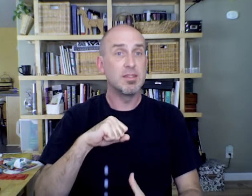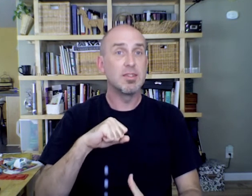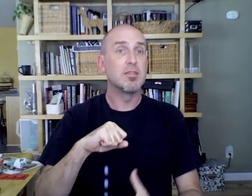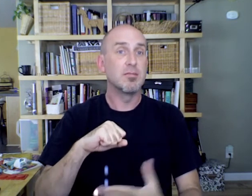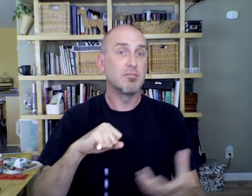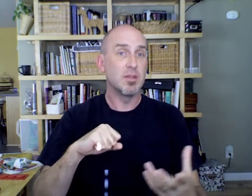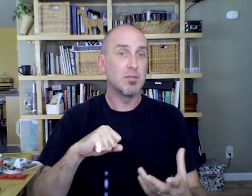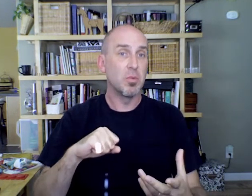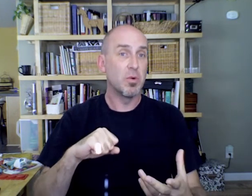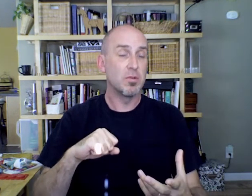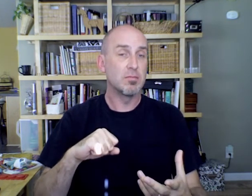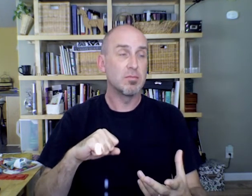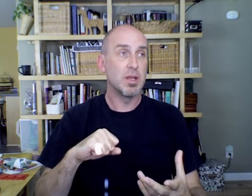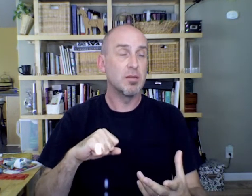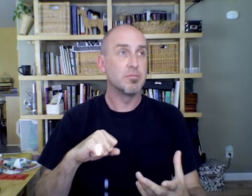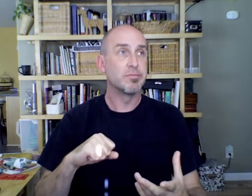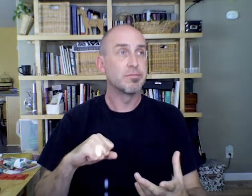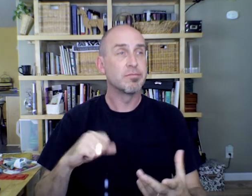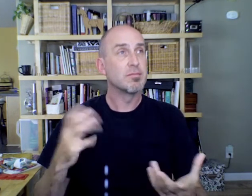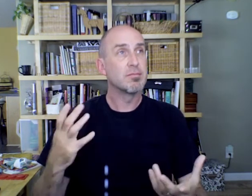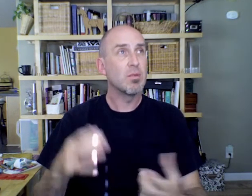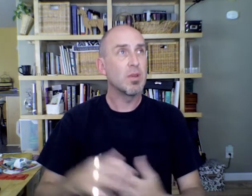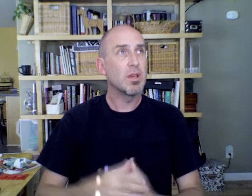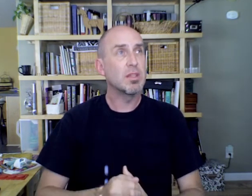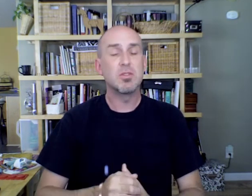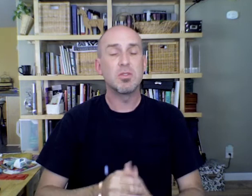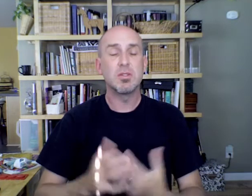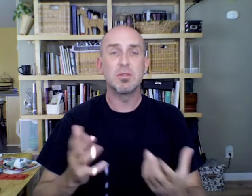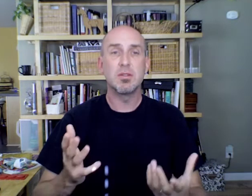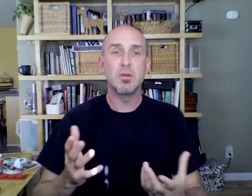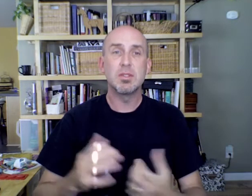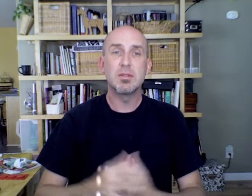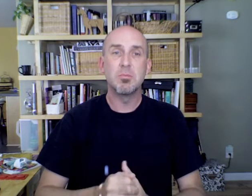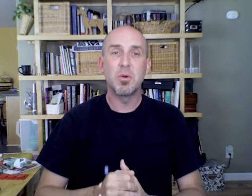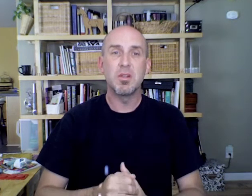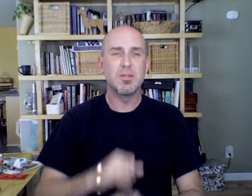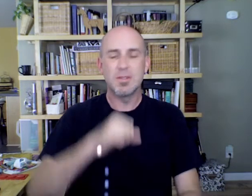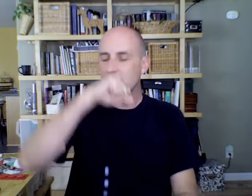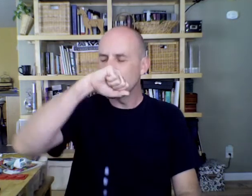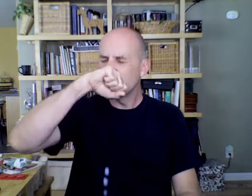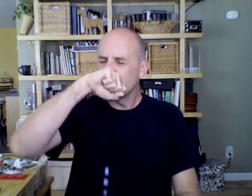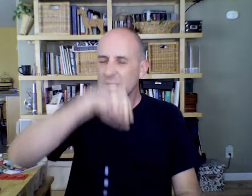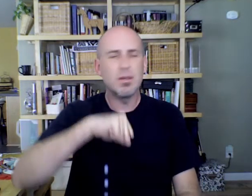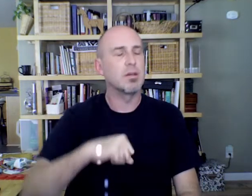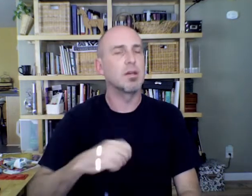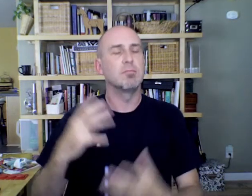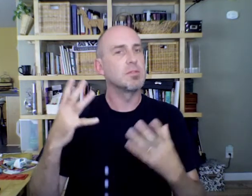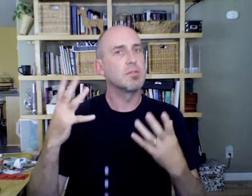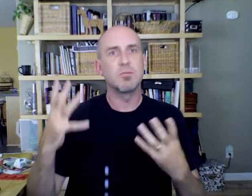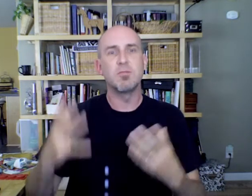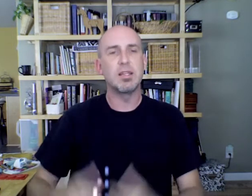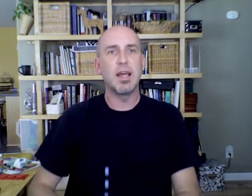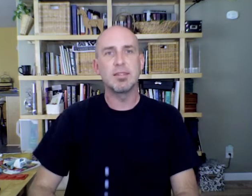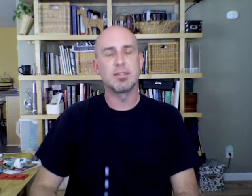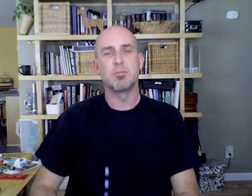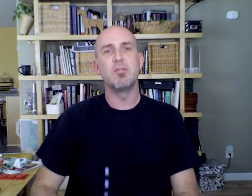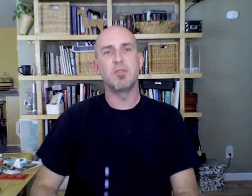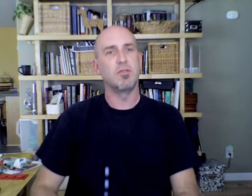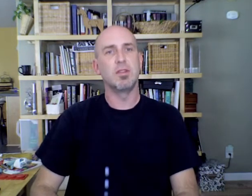the more, I guess it's just, it's more clear. It's like, it's just fantastic. It's my favorite.